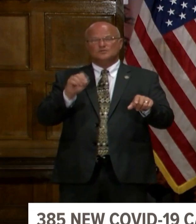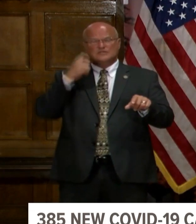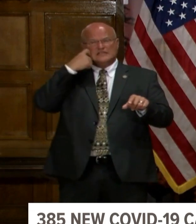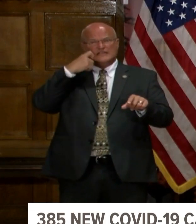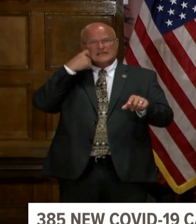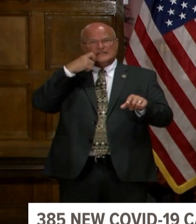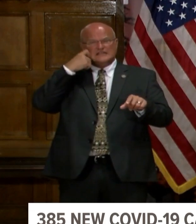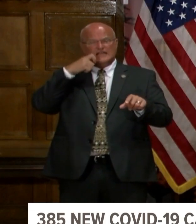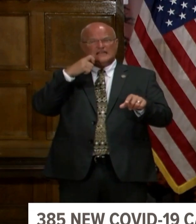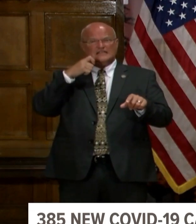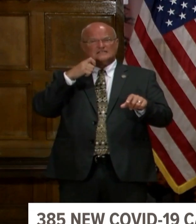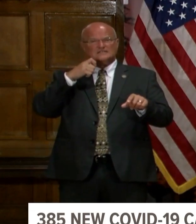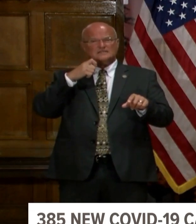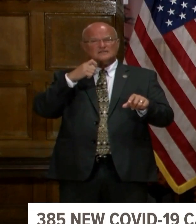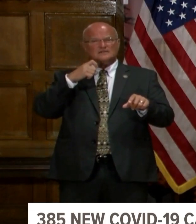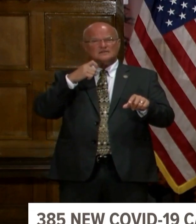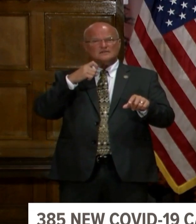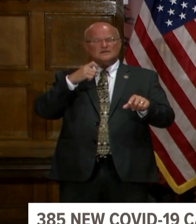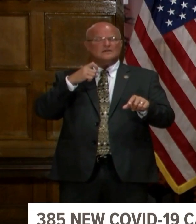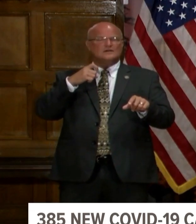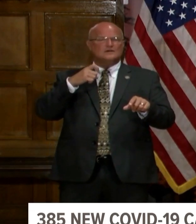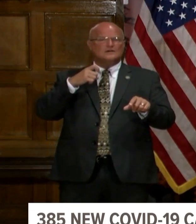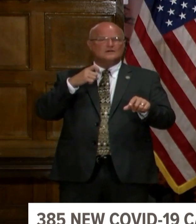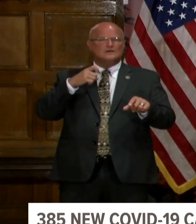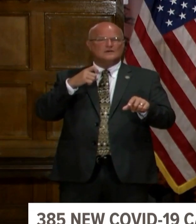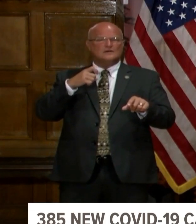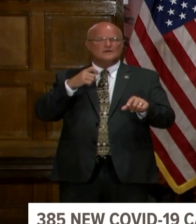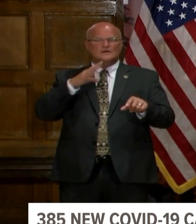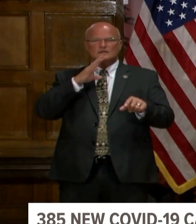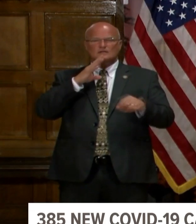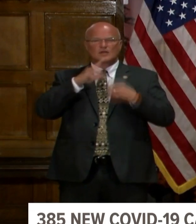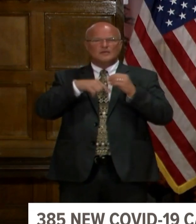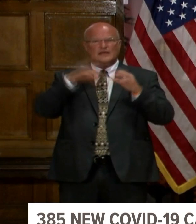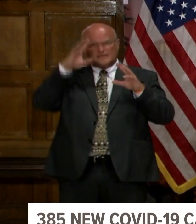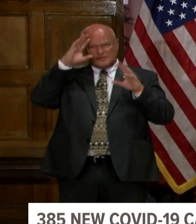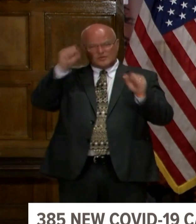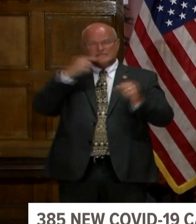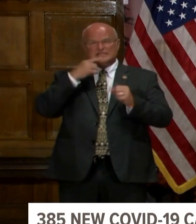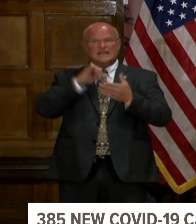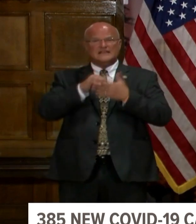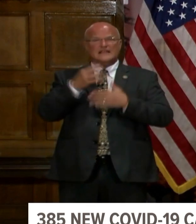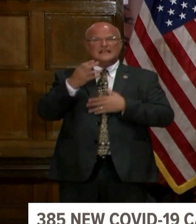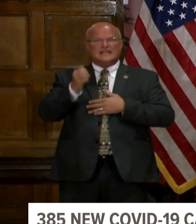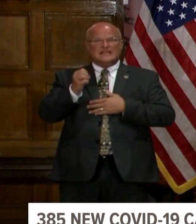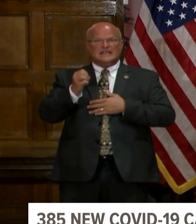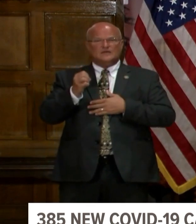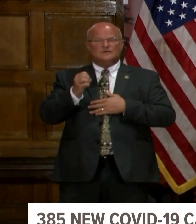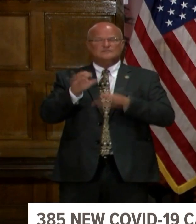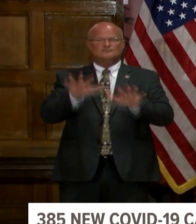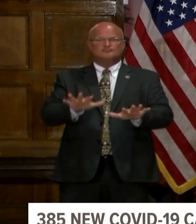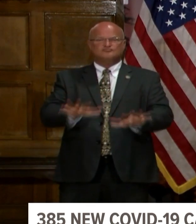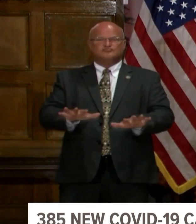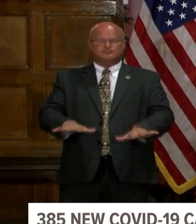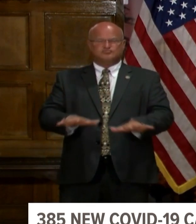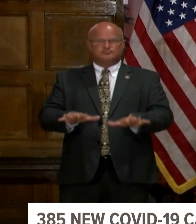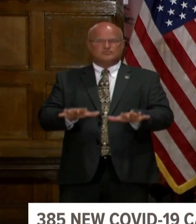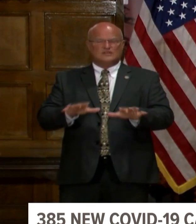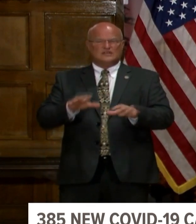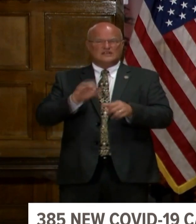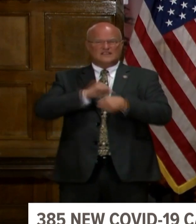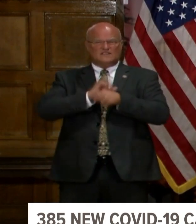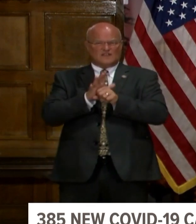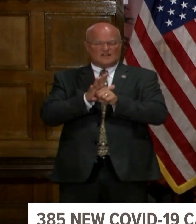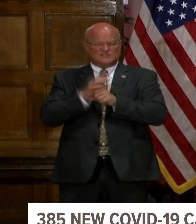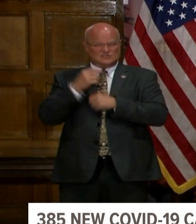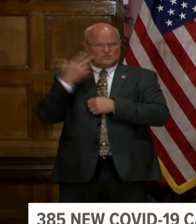latest headlines about Bob Woodward's book and the president saying that he was downplaying the virus very early on.